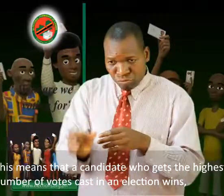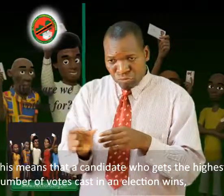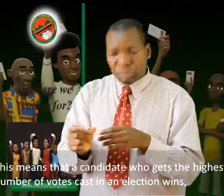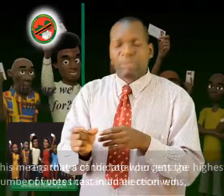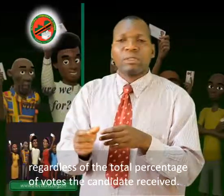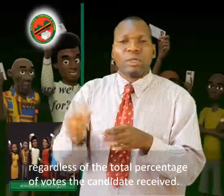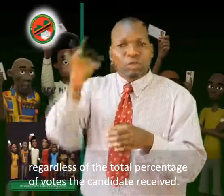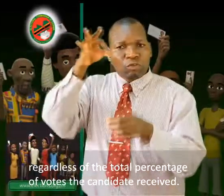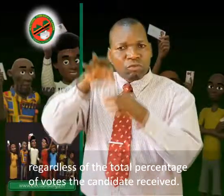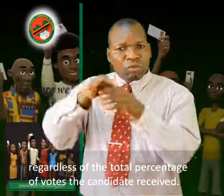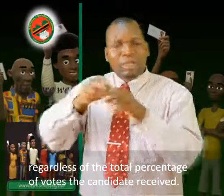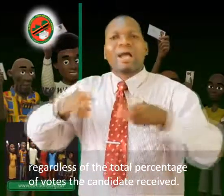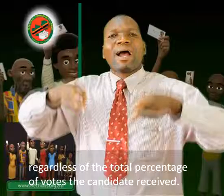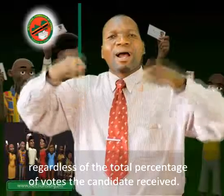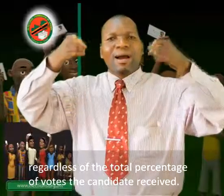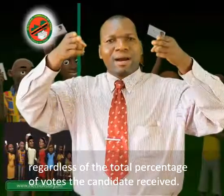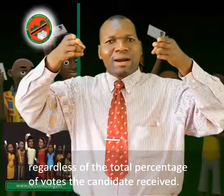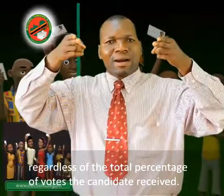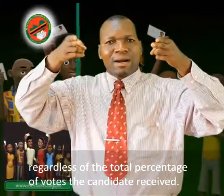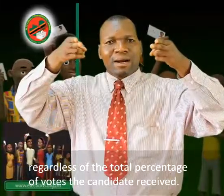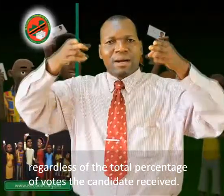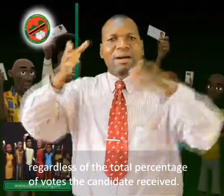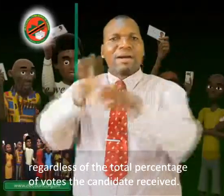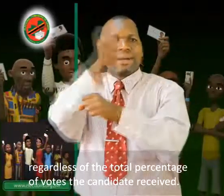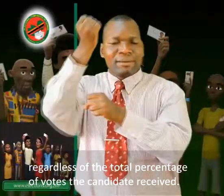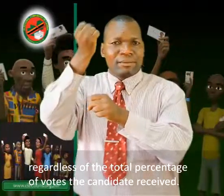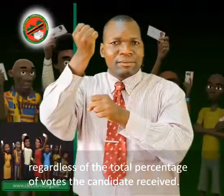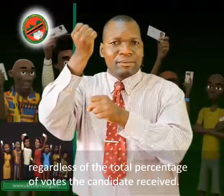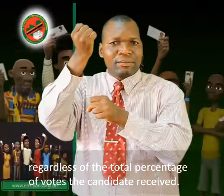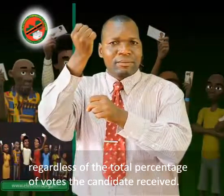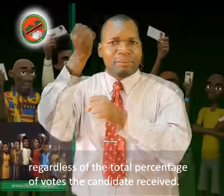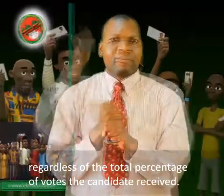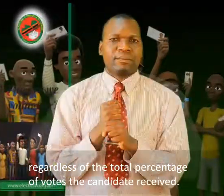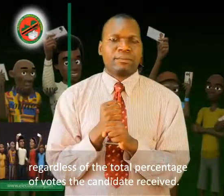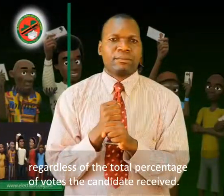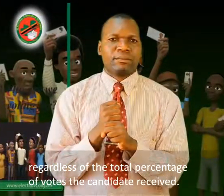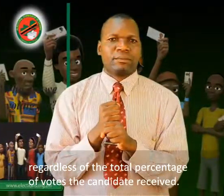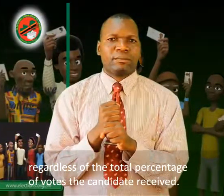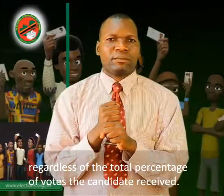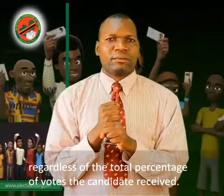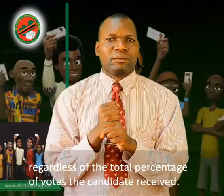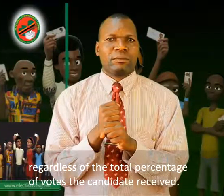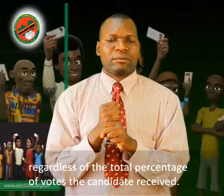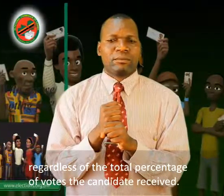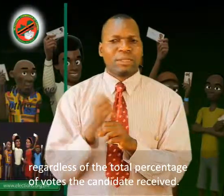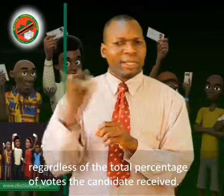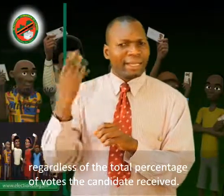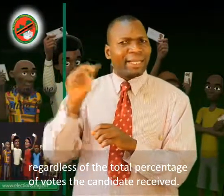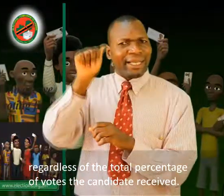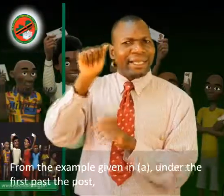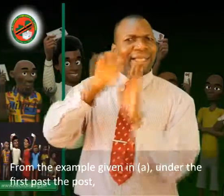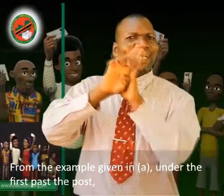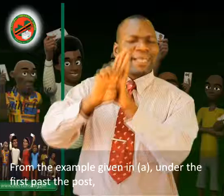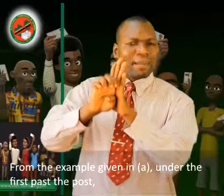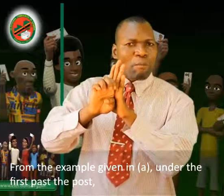wins, regardless of the total percentage of votes the candidate received. From the example given in